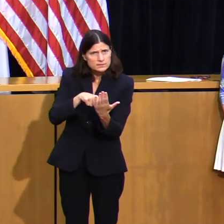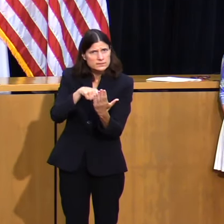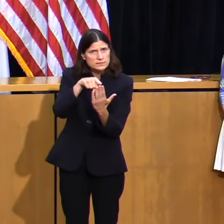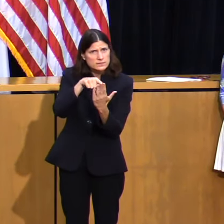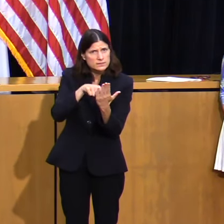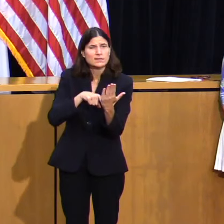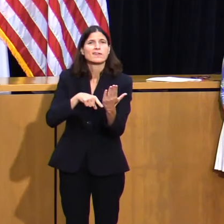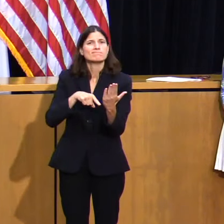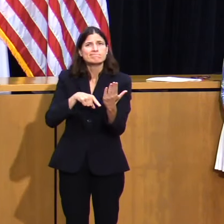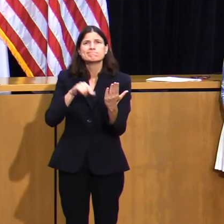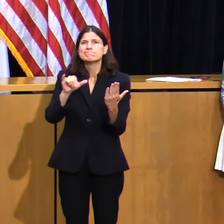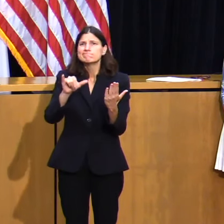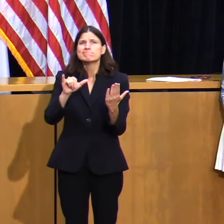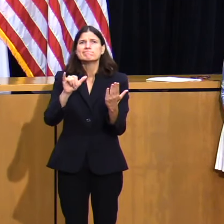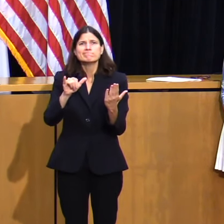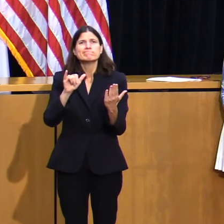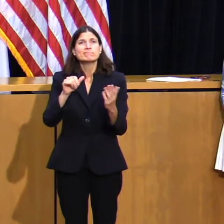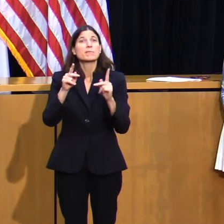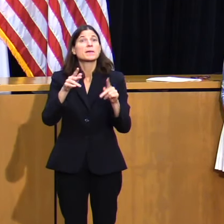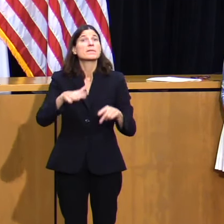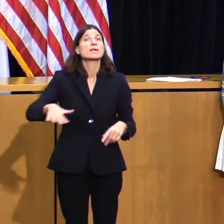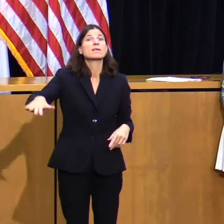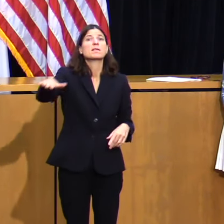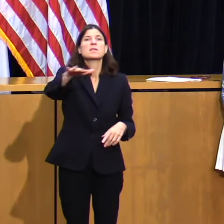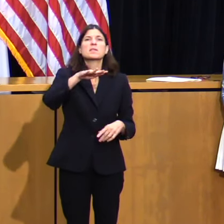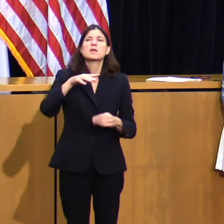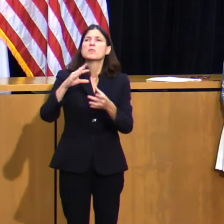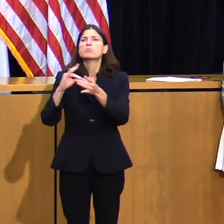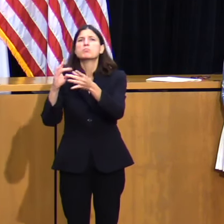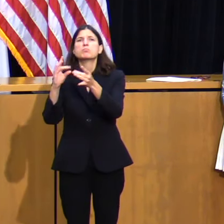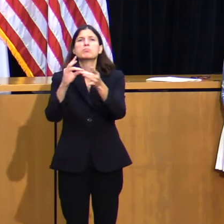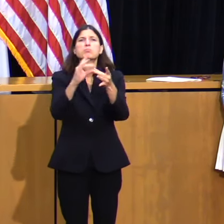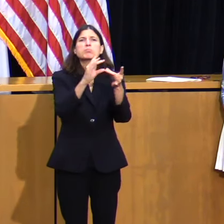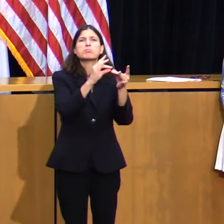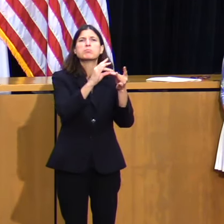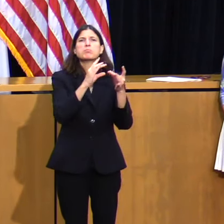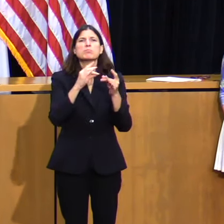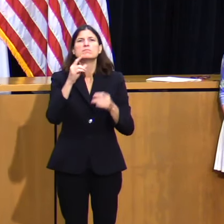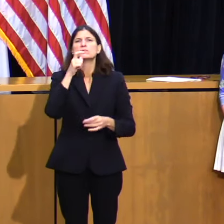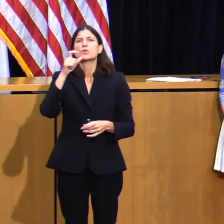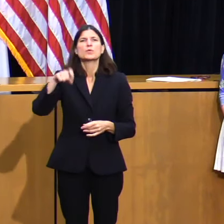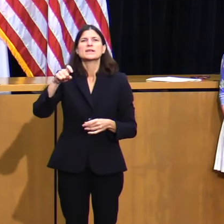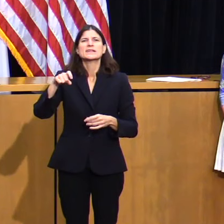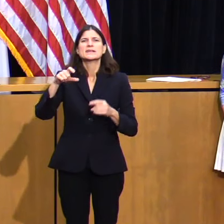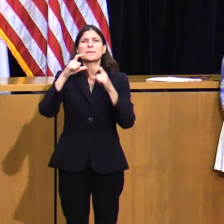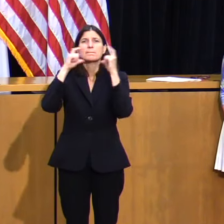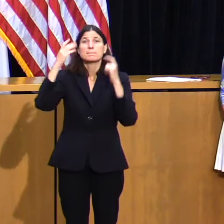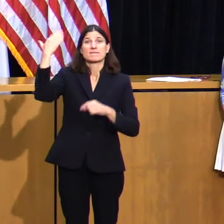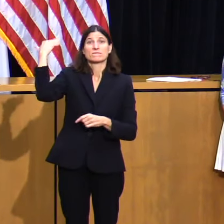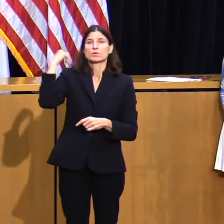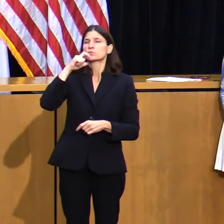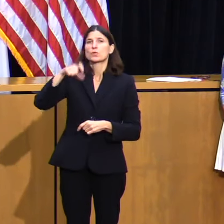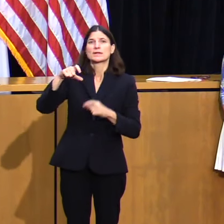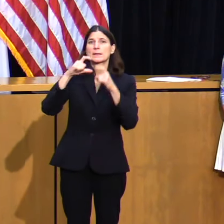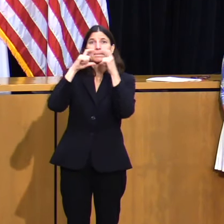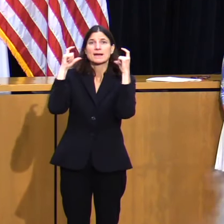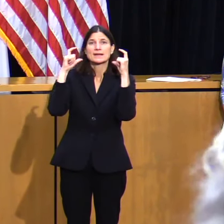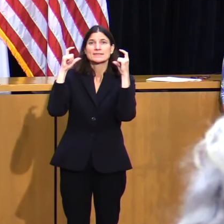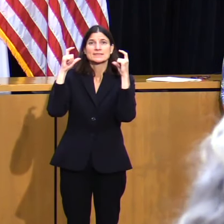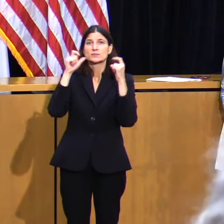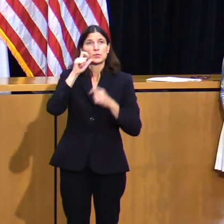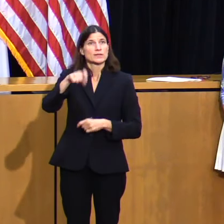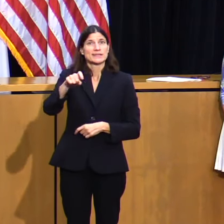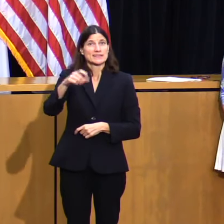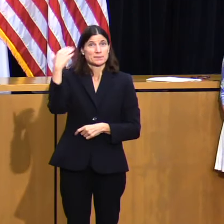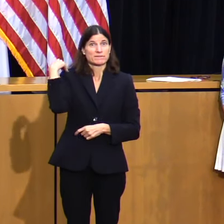coverings. A week later, there was a study that came out that said gaiters, in fact, were as effective as face coverings. I think